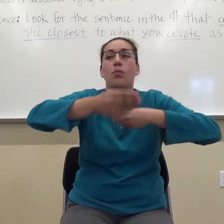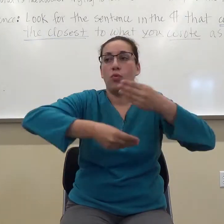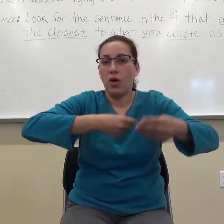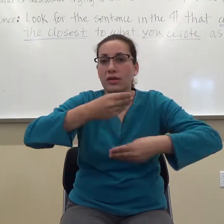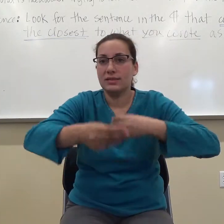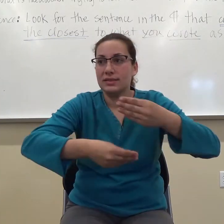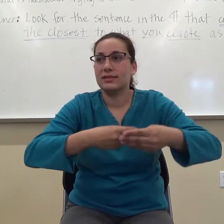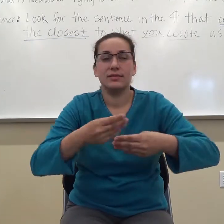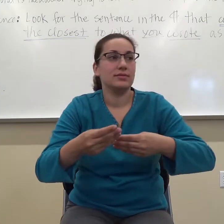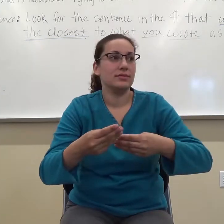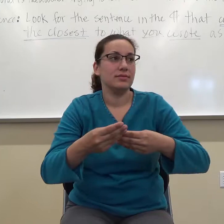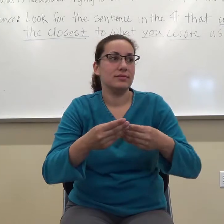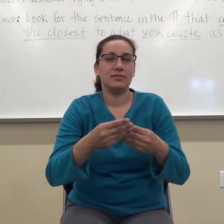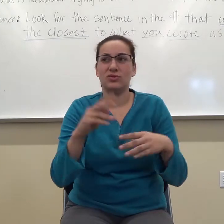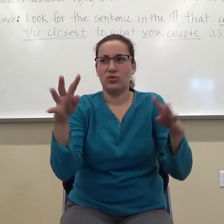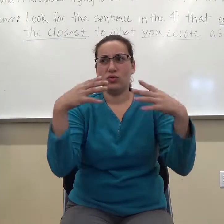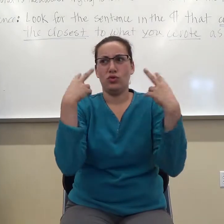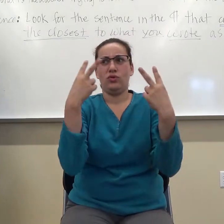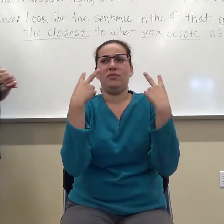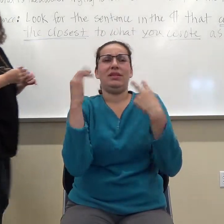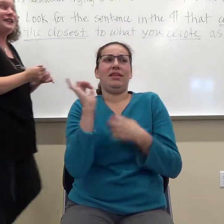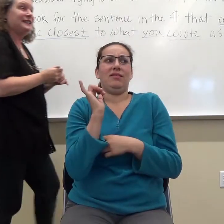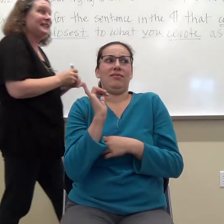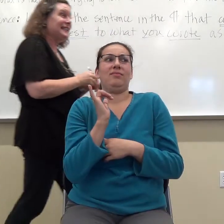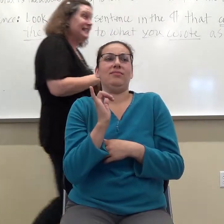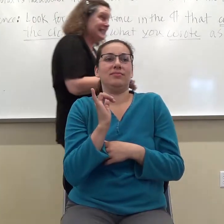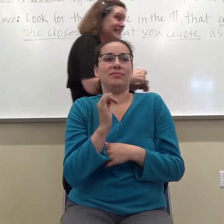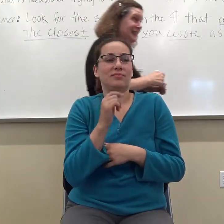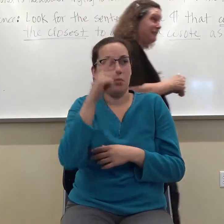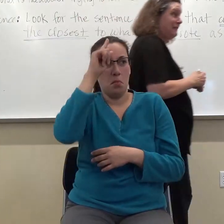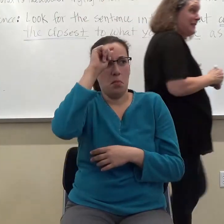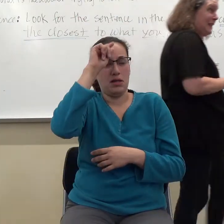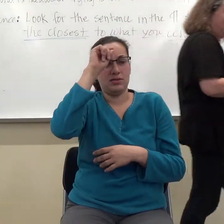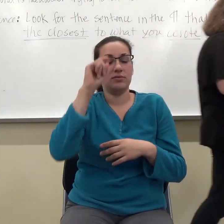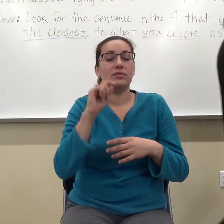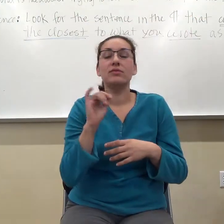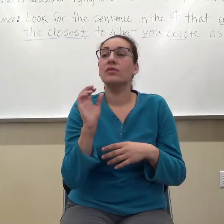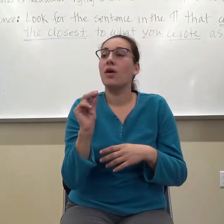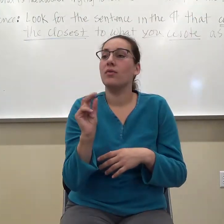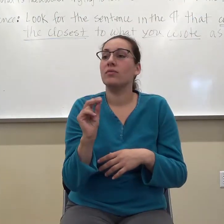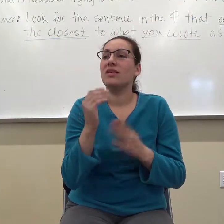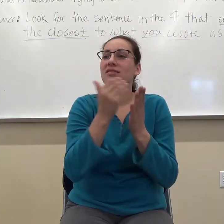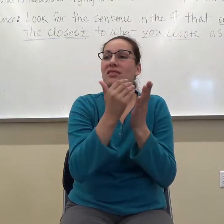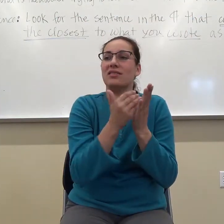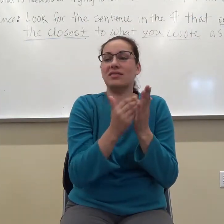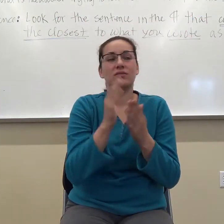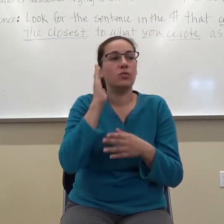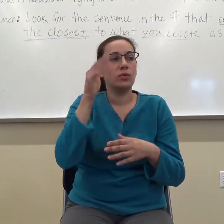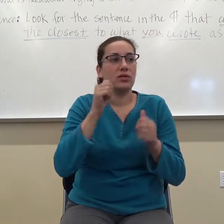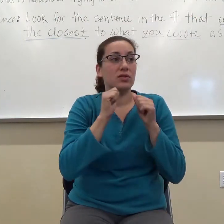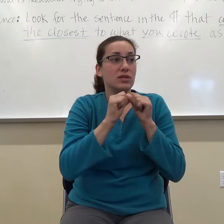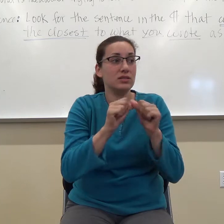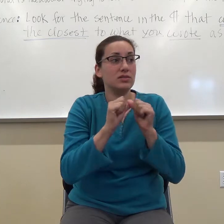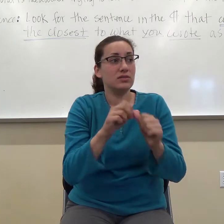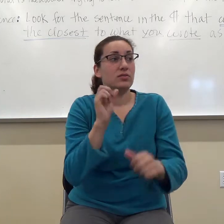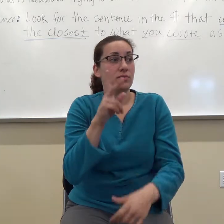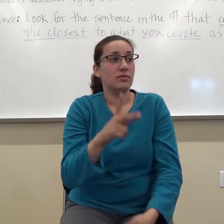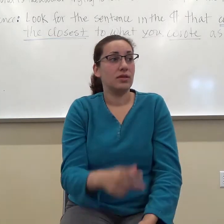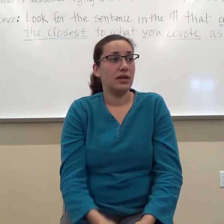You guys are going to love this. On a list of stuff that we're going to continue to put together the rest of the semester,